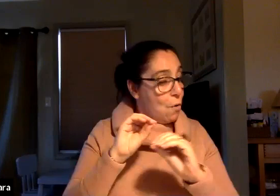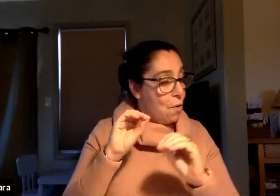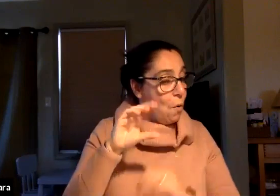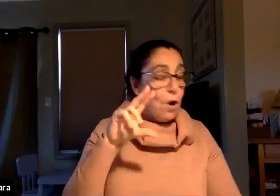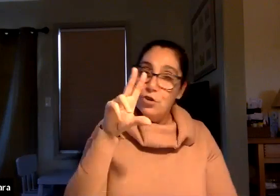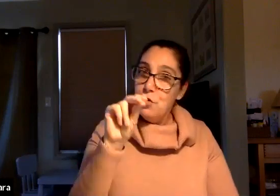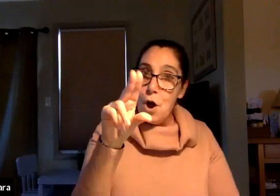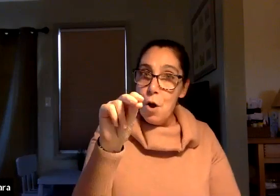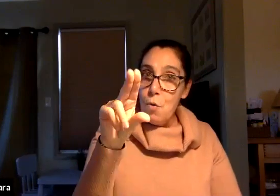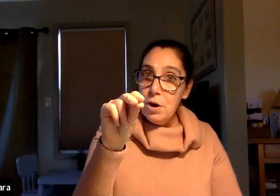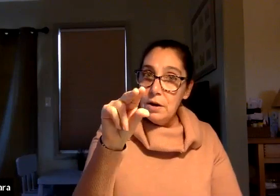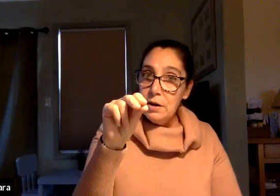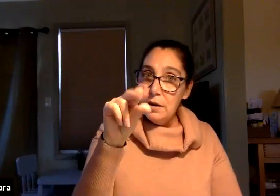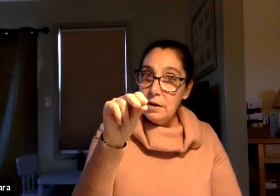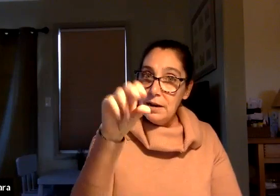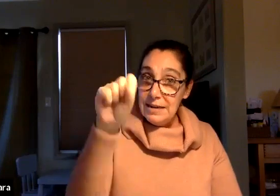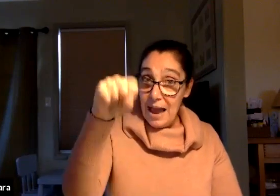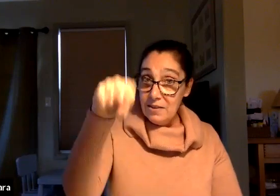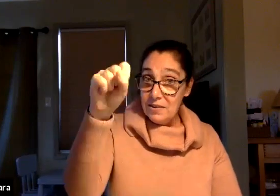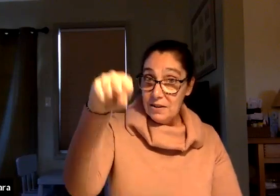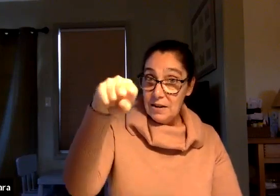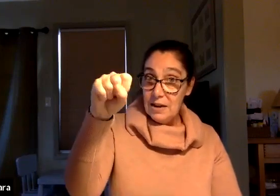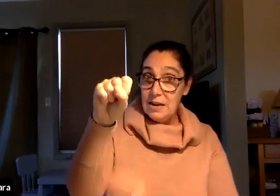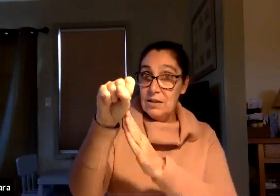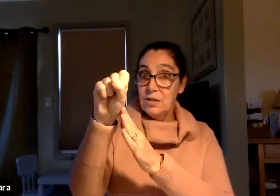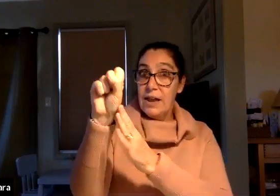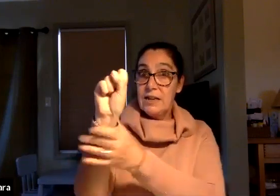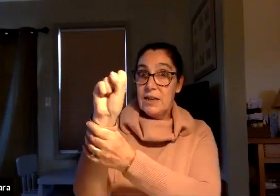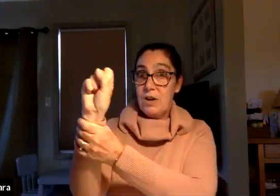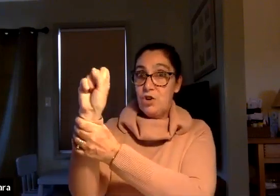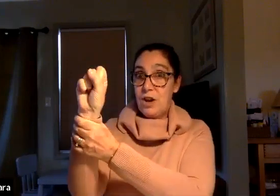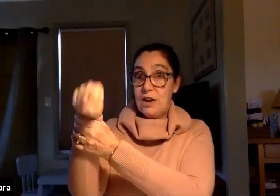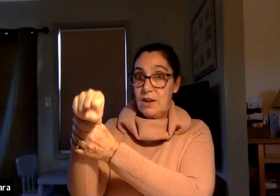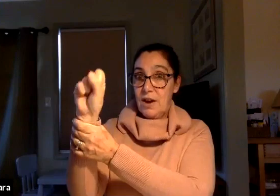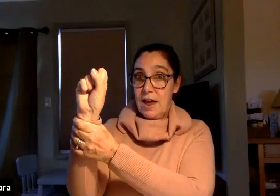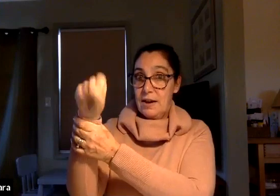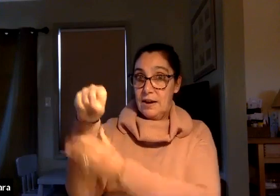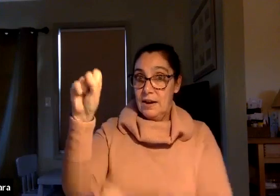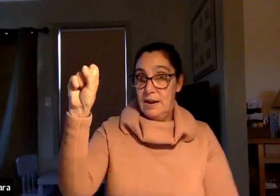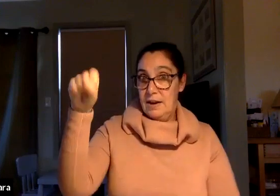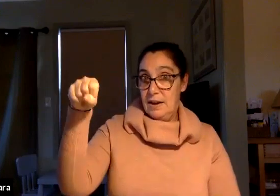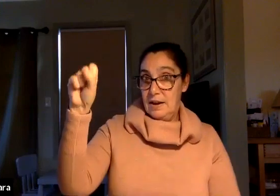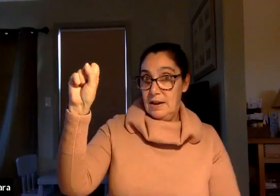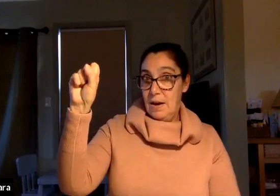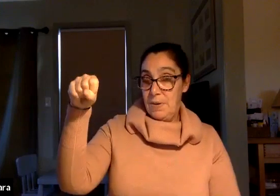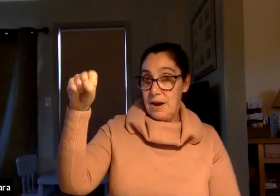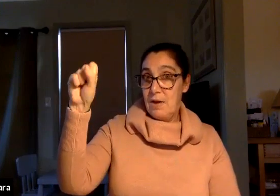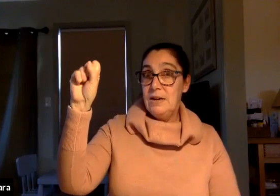No, or just no. Yes is like someone is shaking their head up and down.